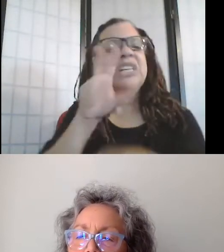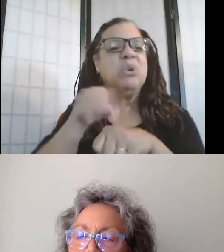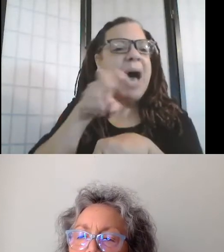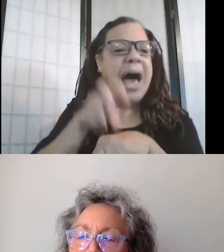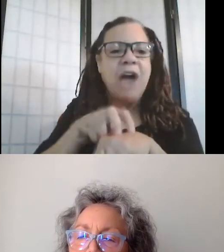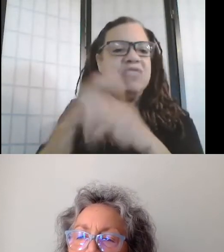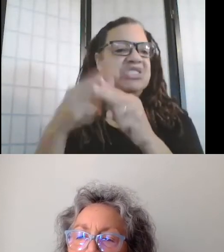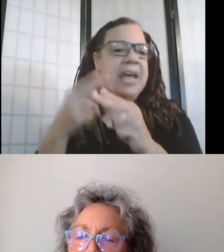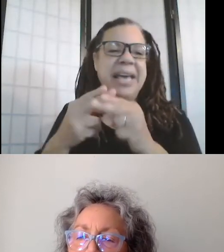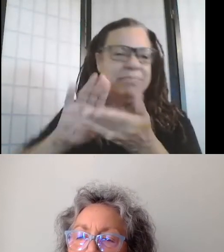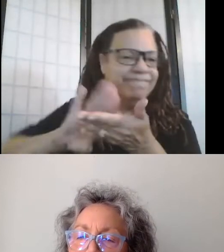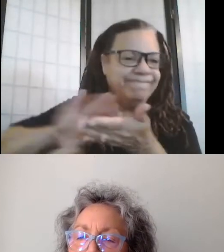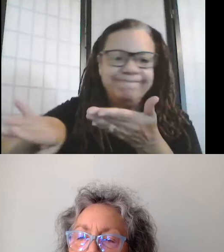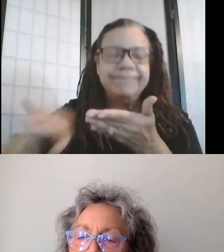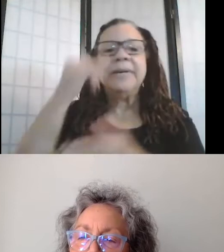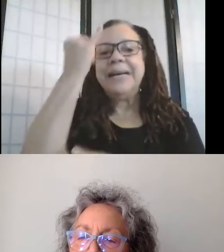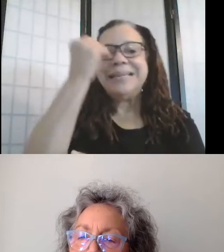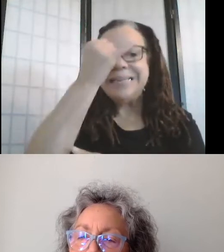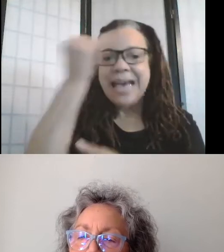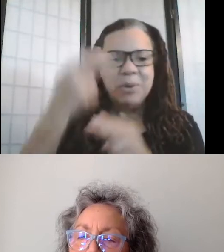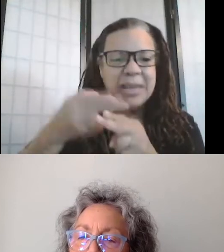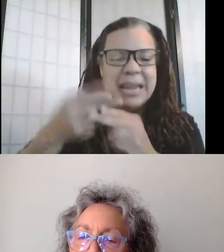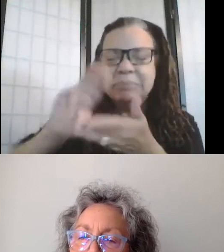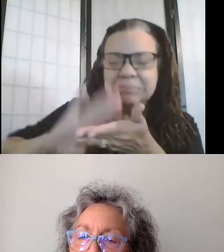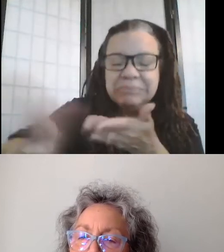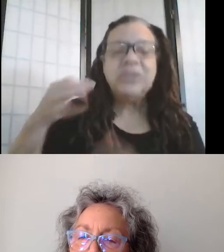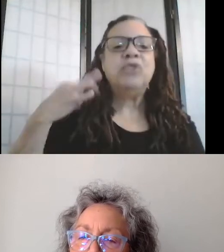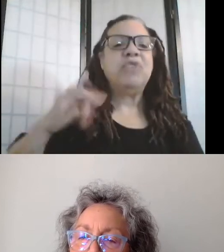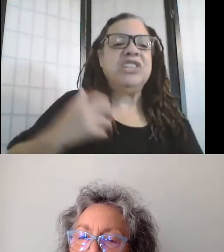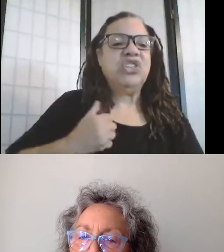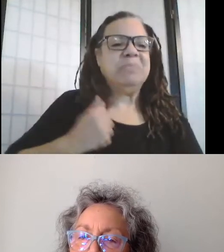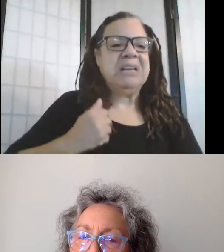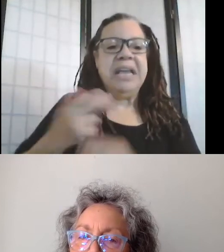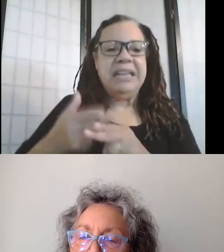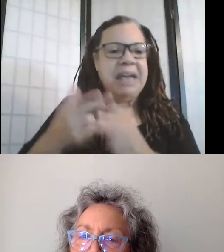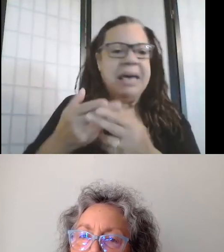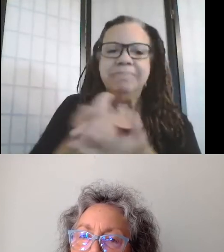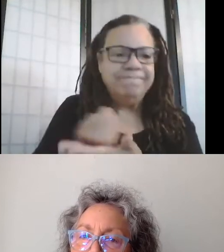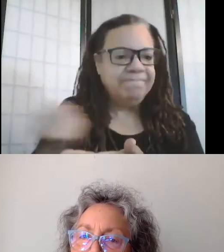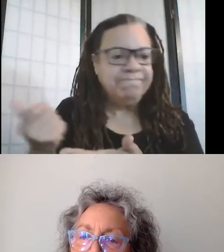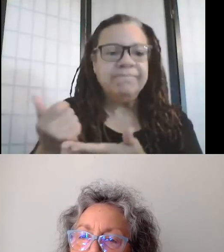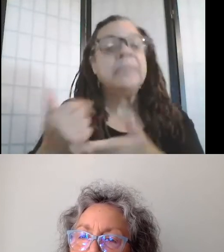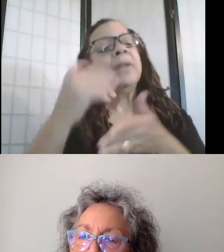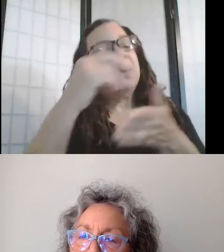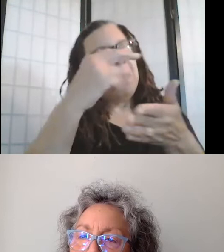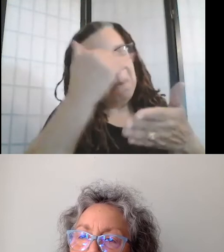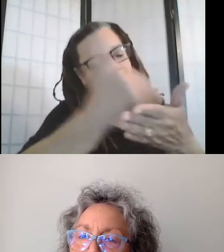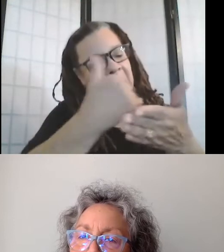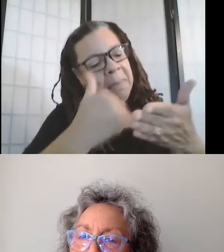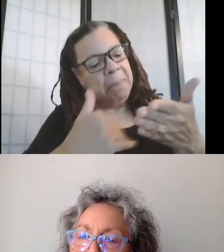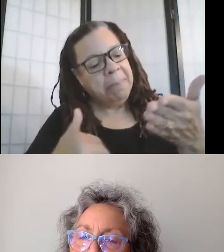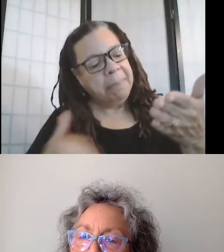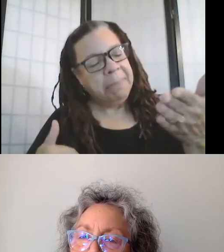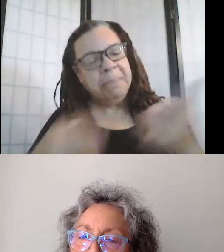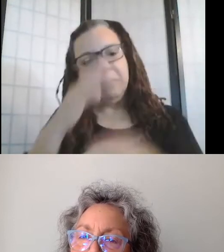surnames, Italian names, French Canadian names, et cetera, et cetera. And I went through a list, I made up a list,